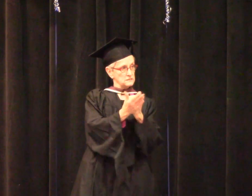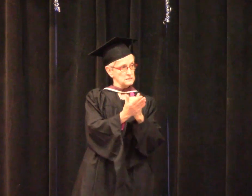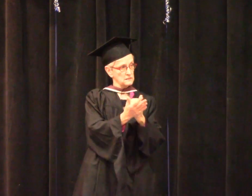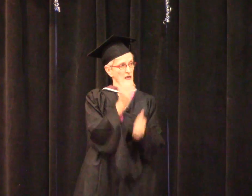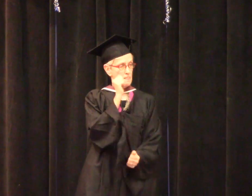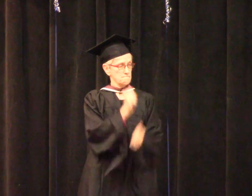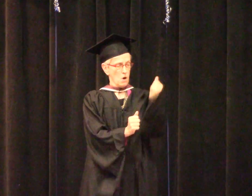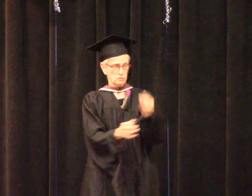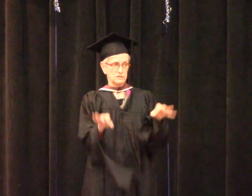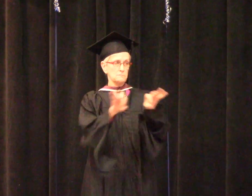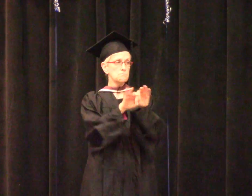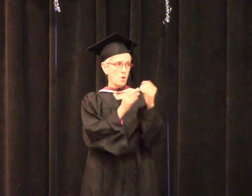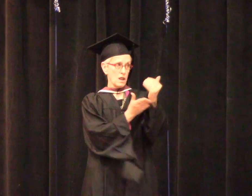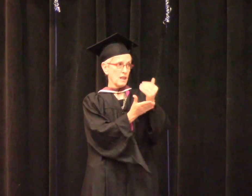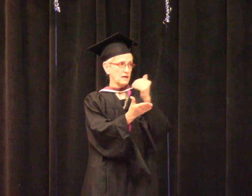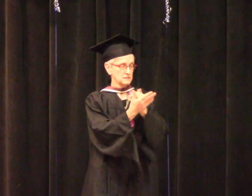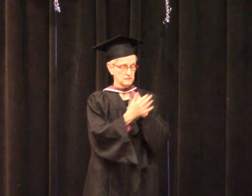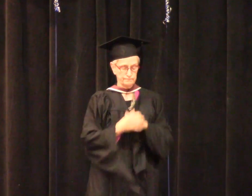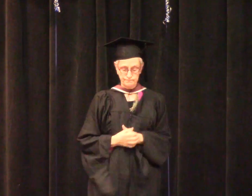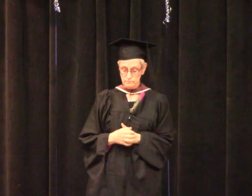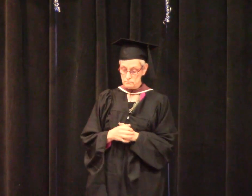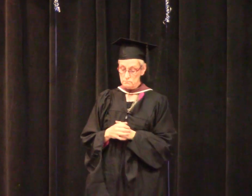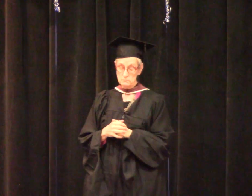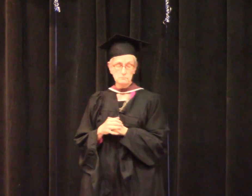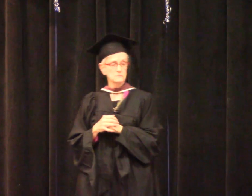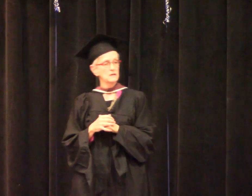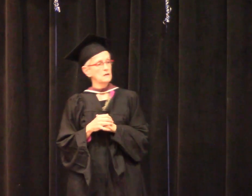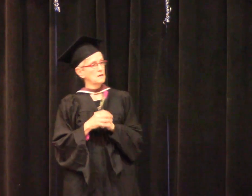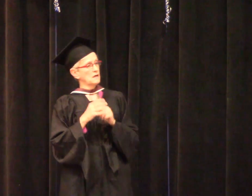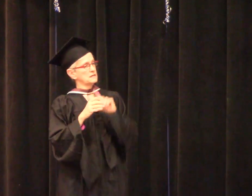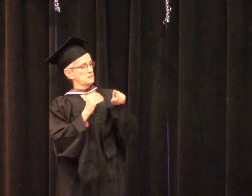But I will tell you the last lesson, and I think truly the most important,